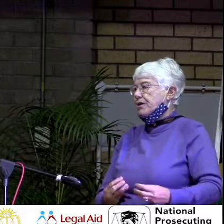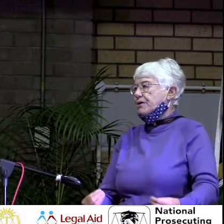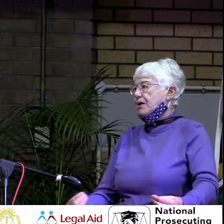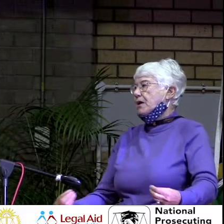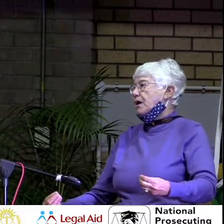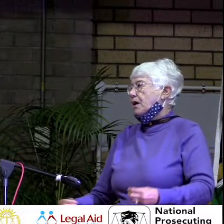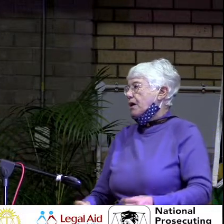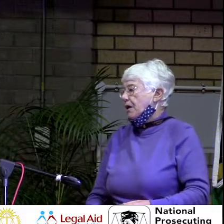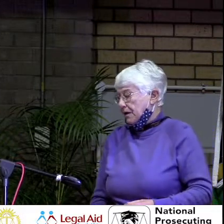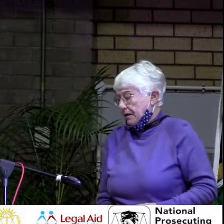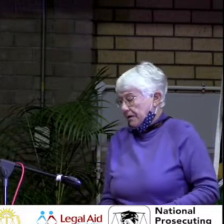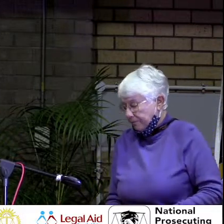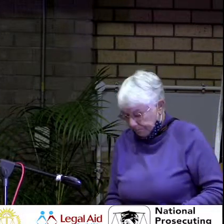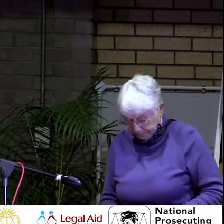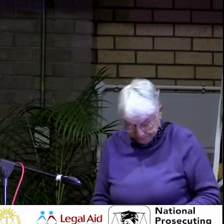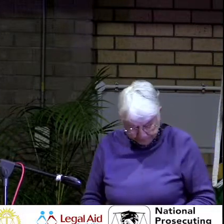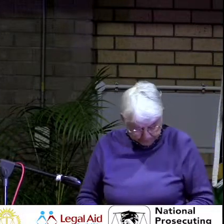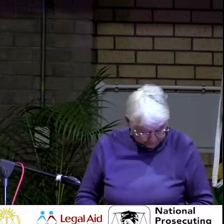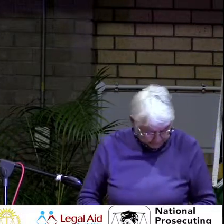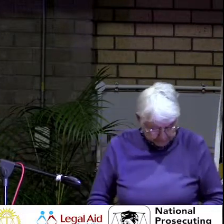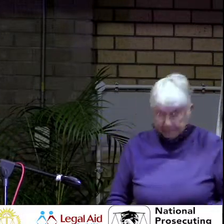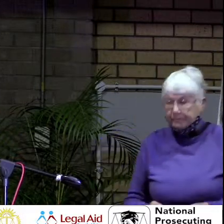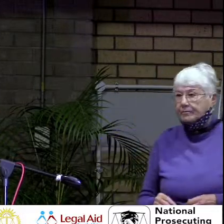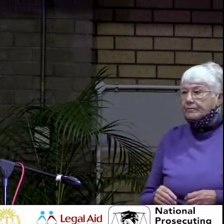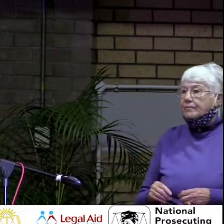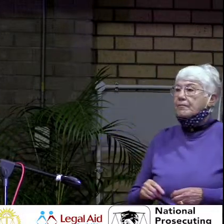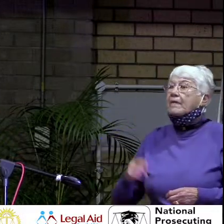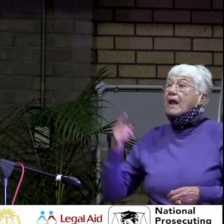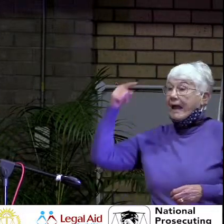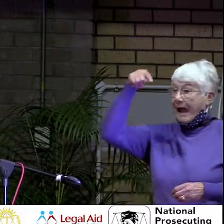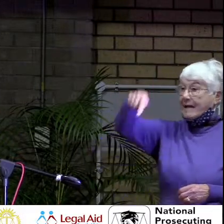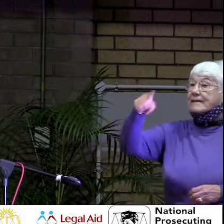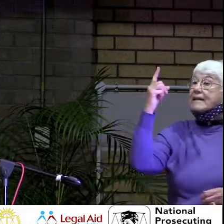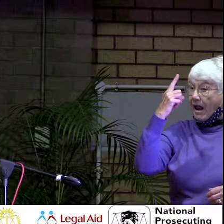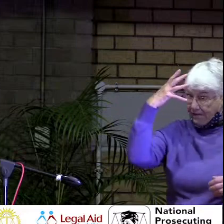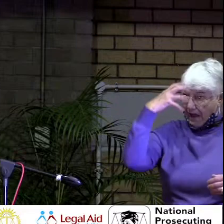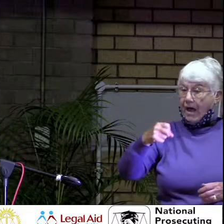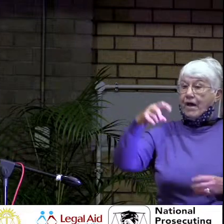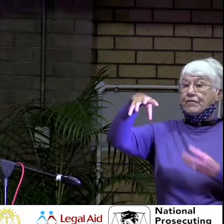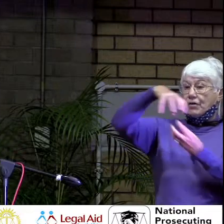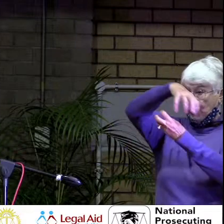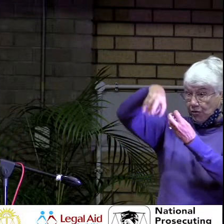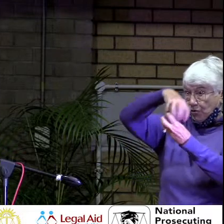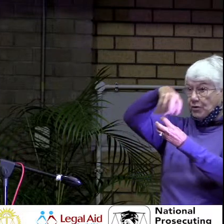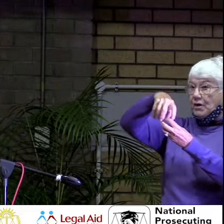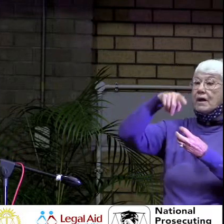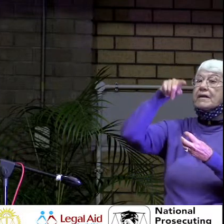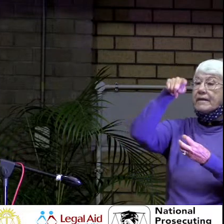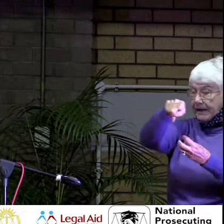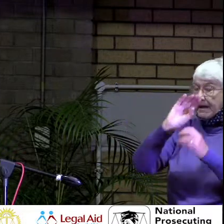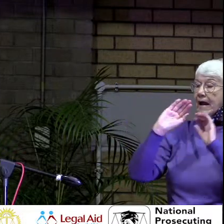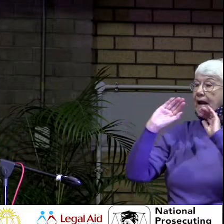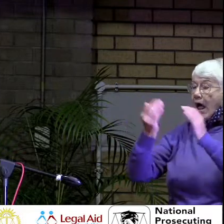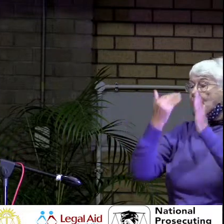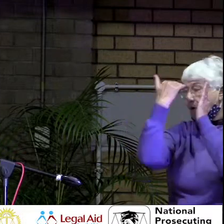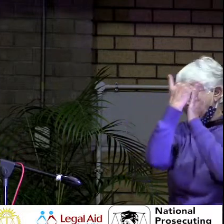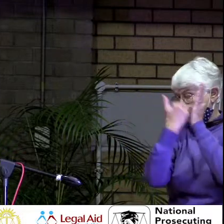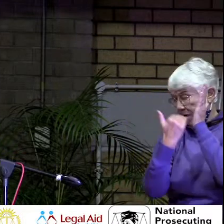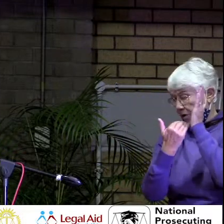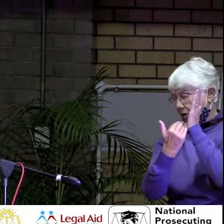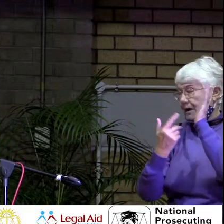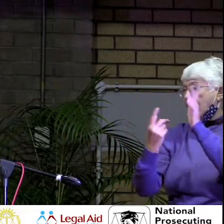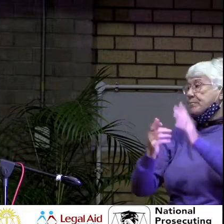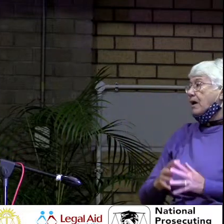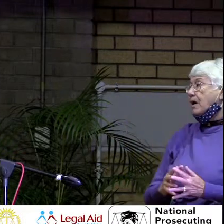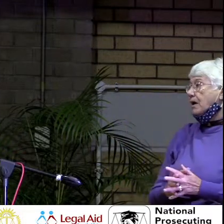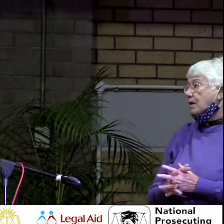SAPS police station has an FCS unit. We also have sexual offences courts and